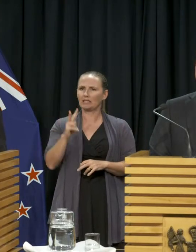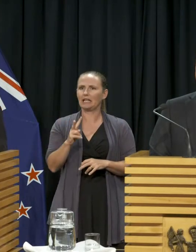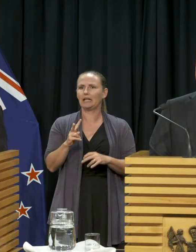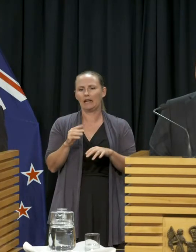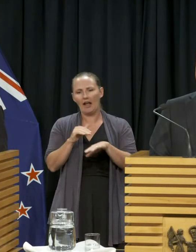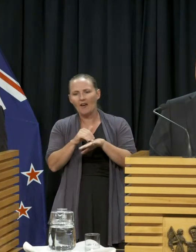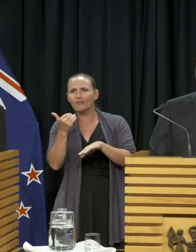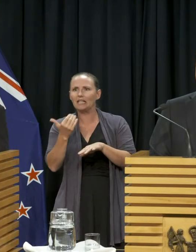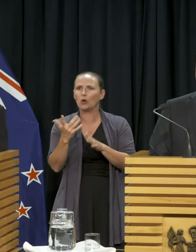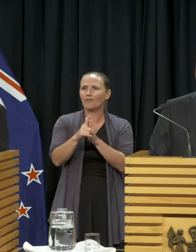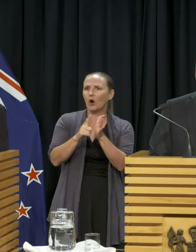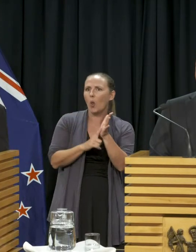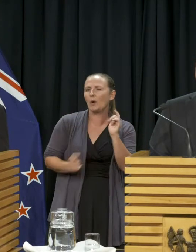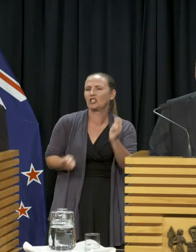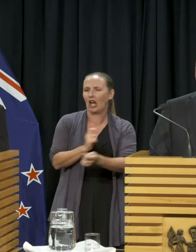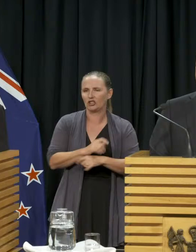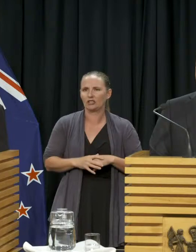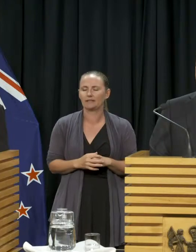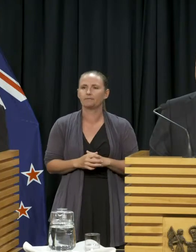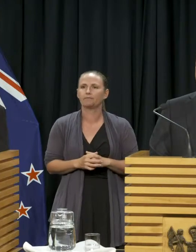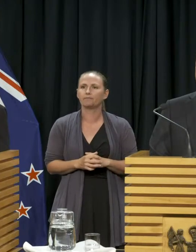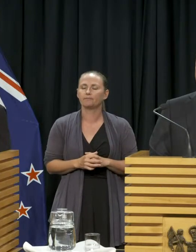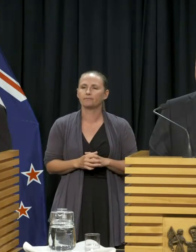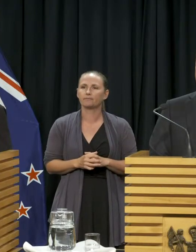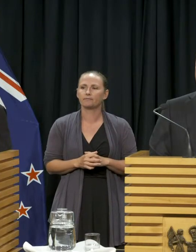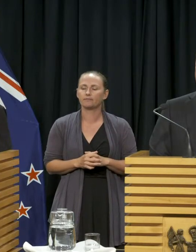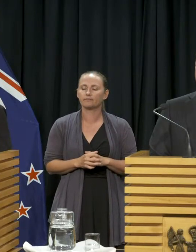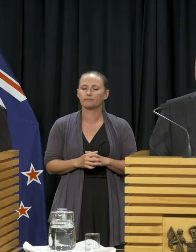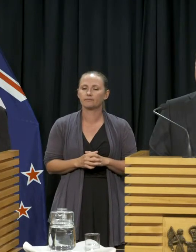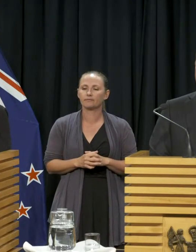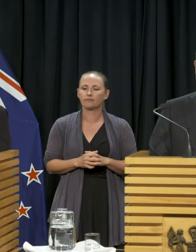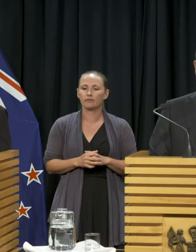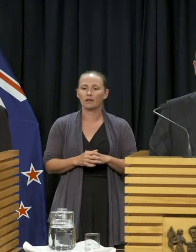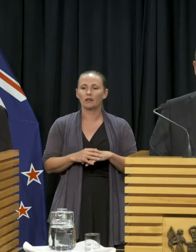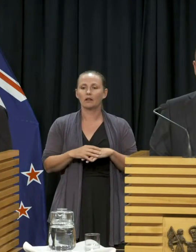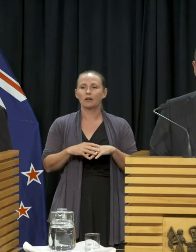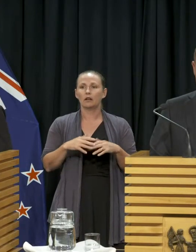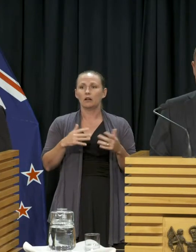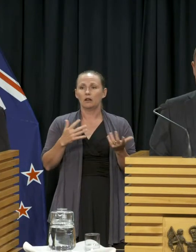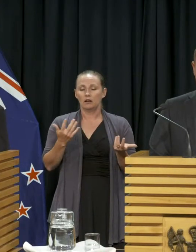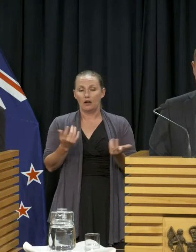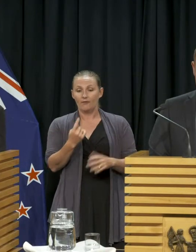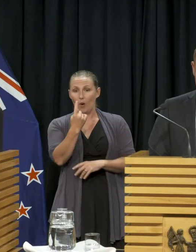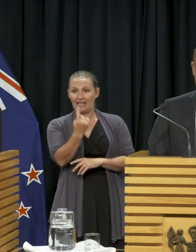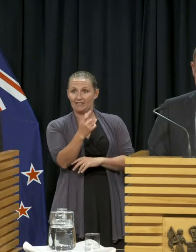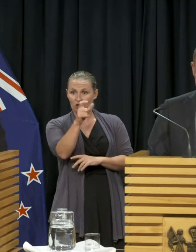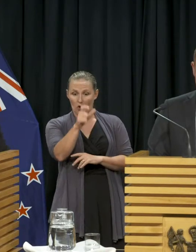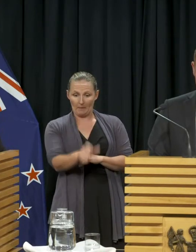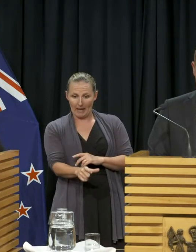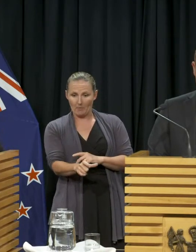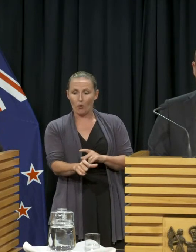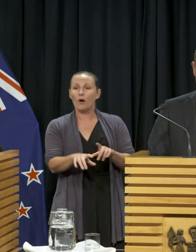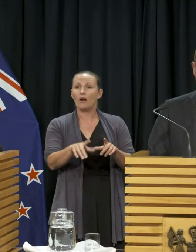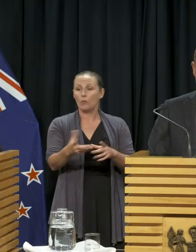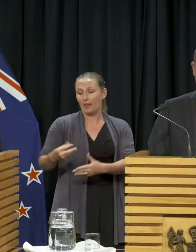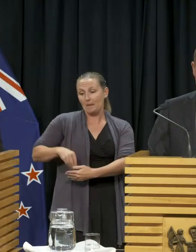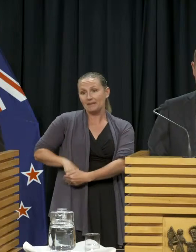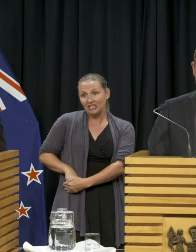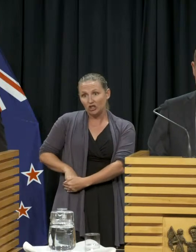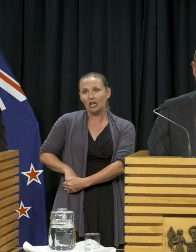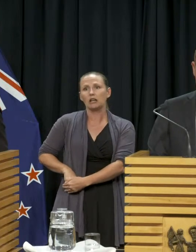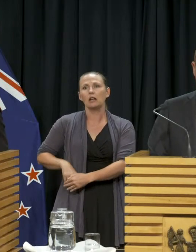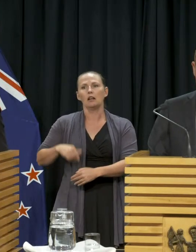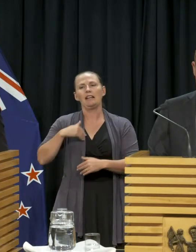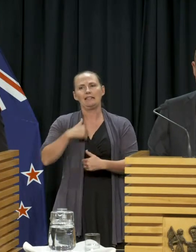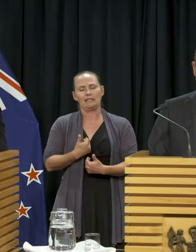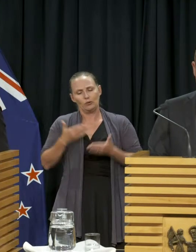it's having the desired effect, which ultimately is for individuals in individual possession, let's take that health approach. In January